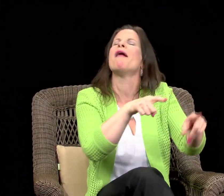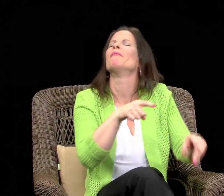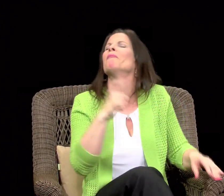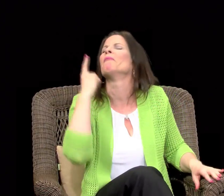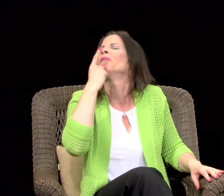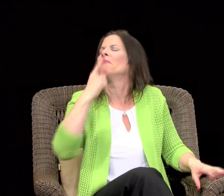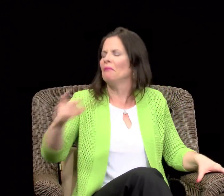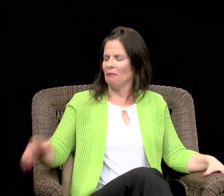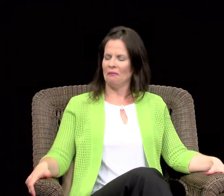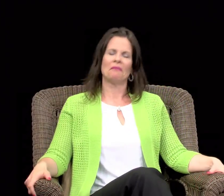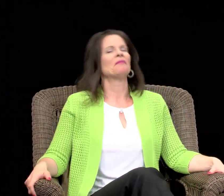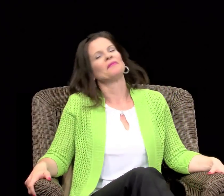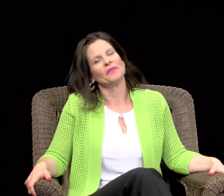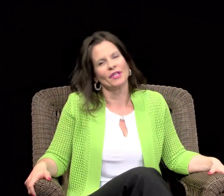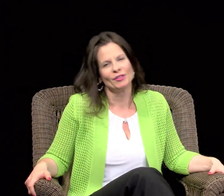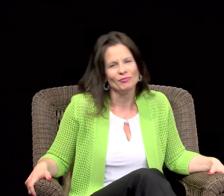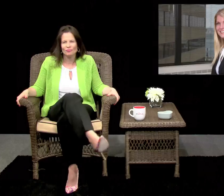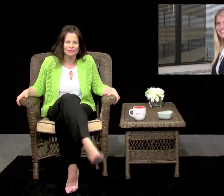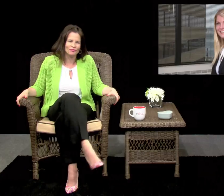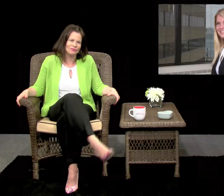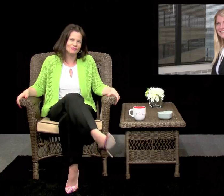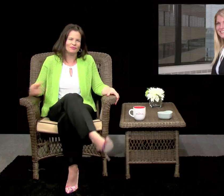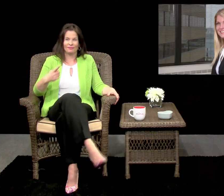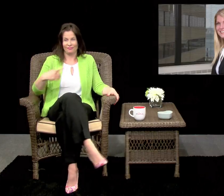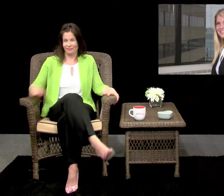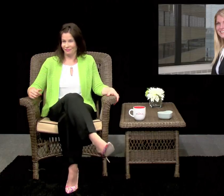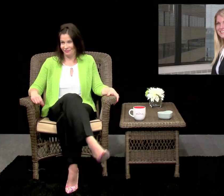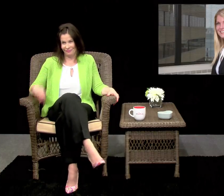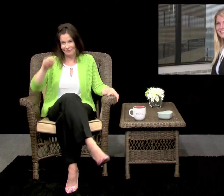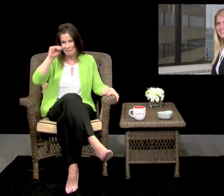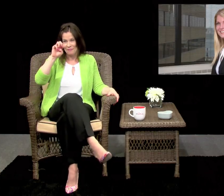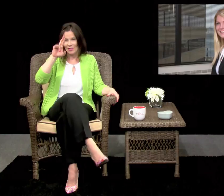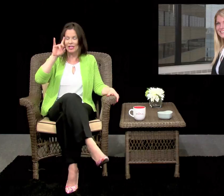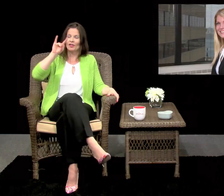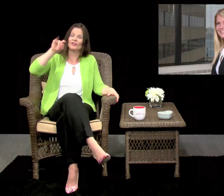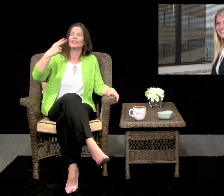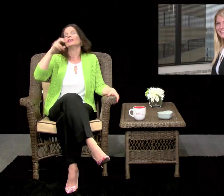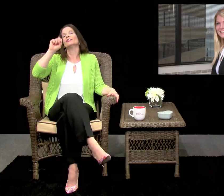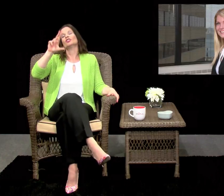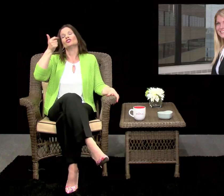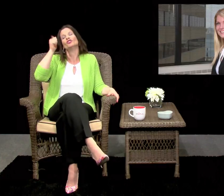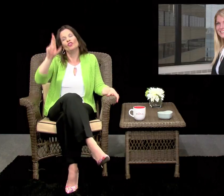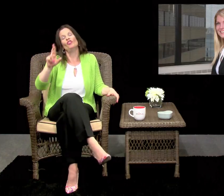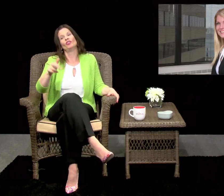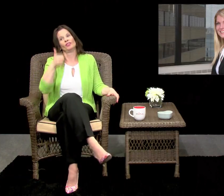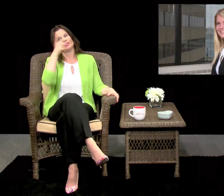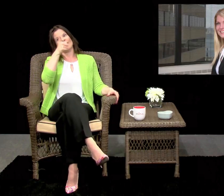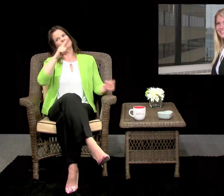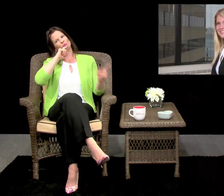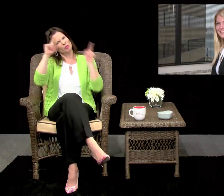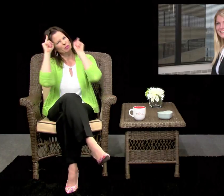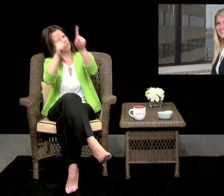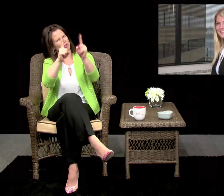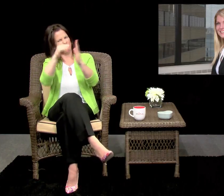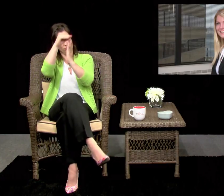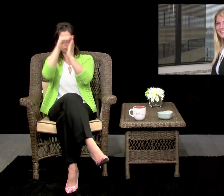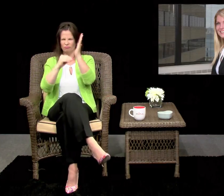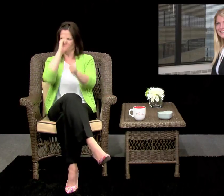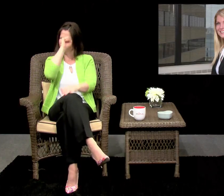that organization, to respond. Guess who responded? Meredith Sugar. She